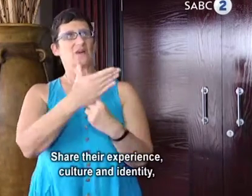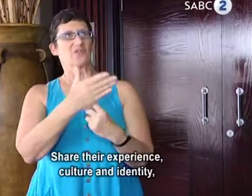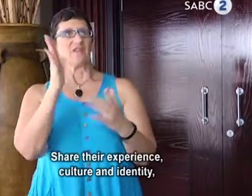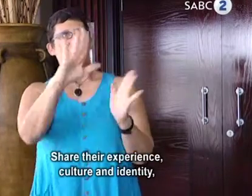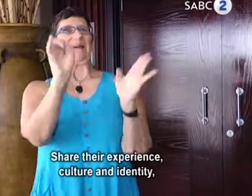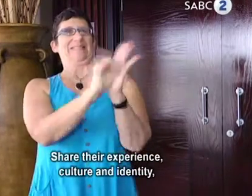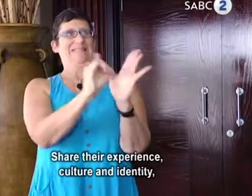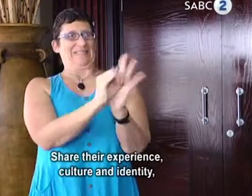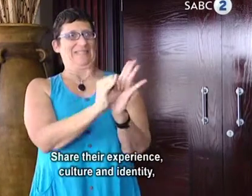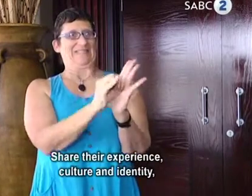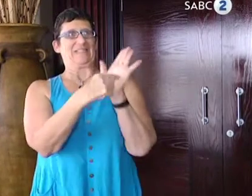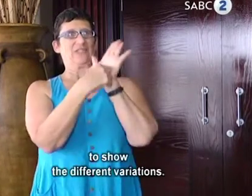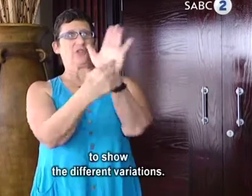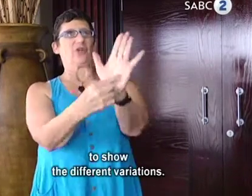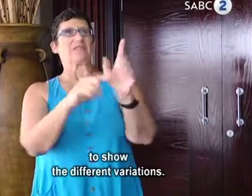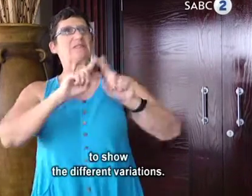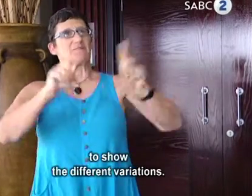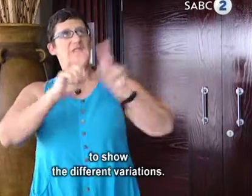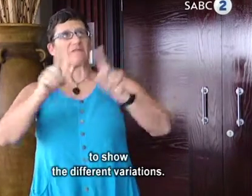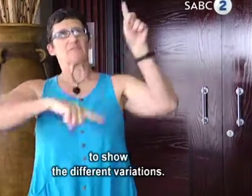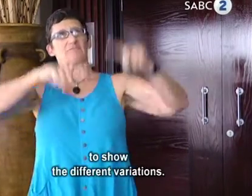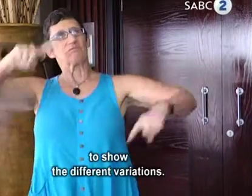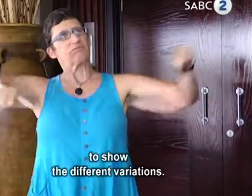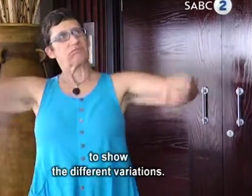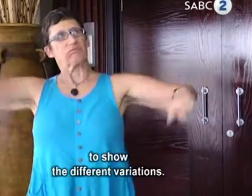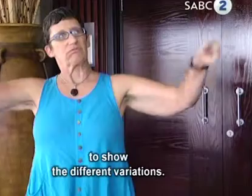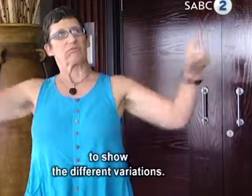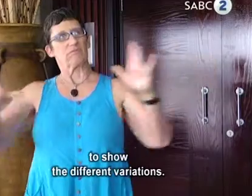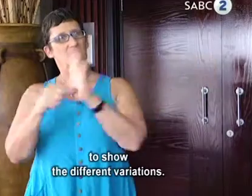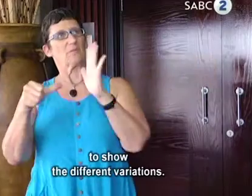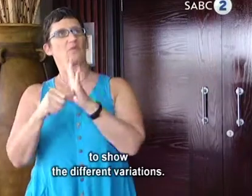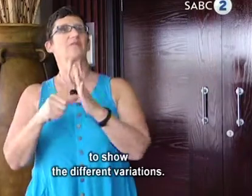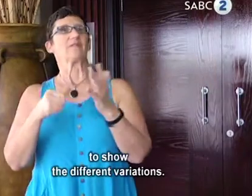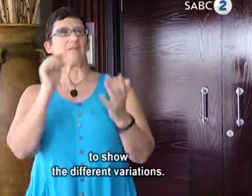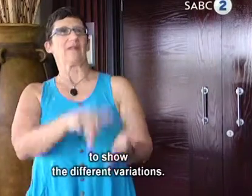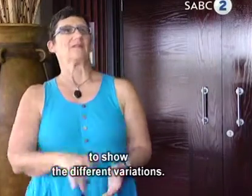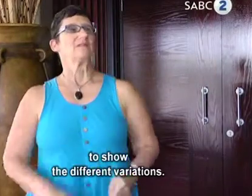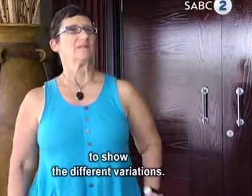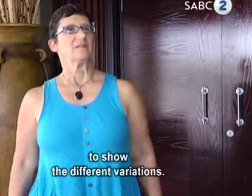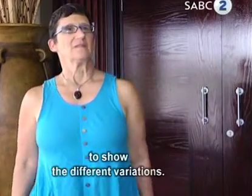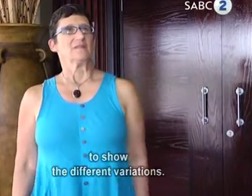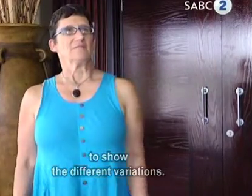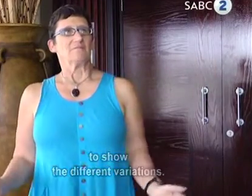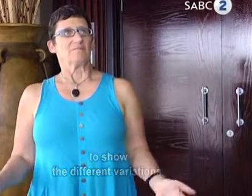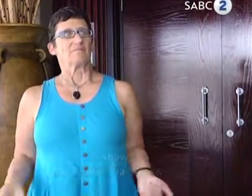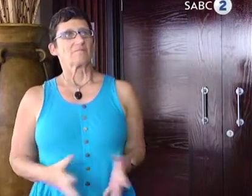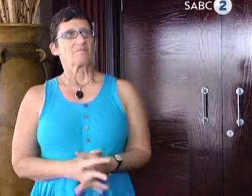Share their experience, culture and identity to show the different variations.